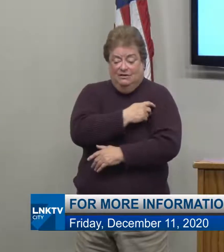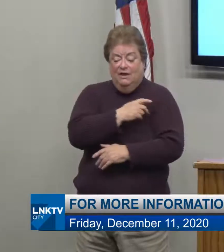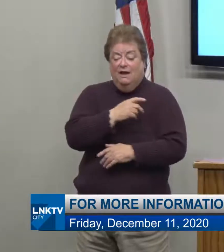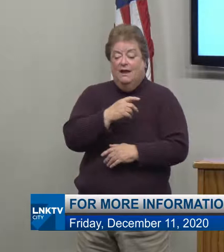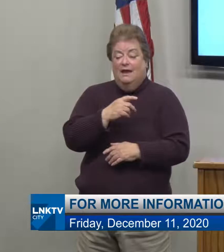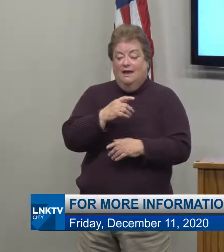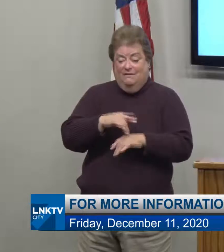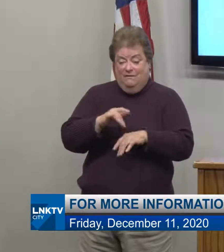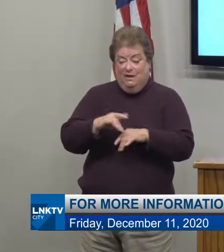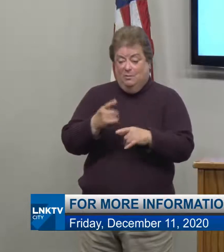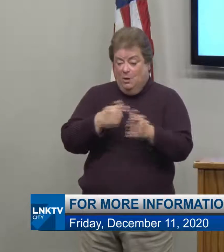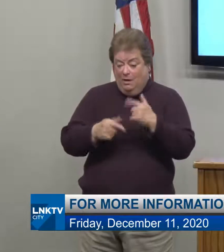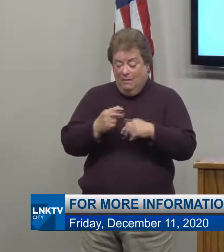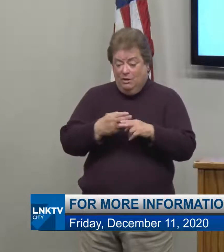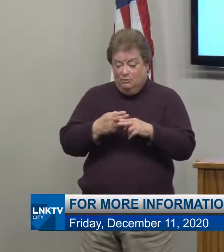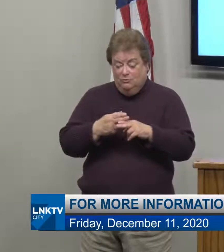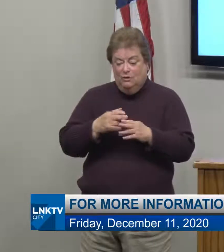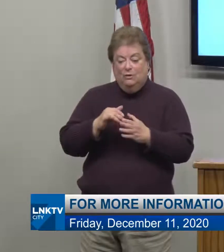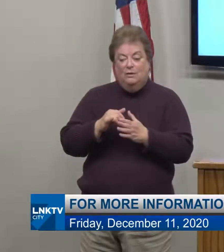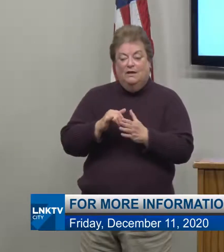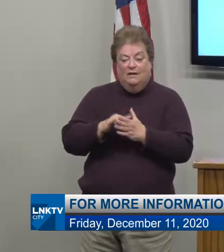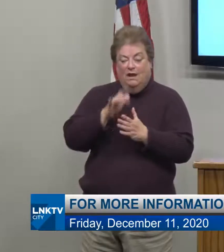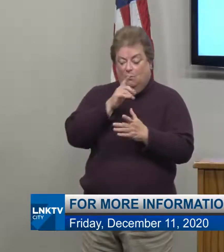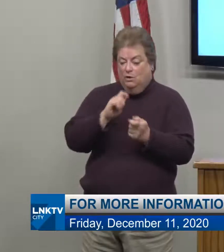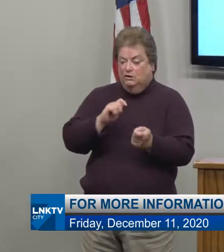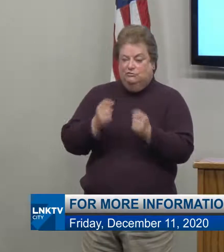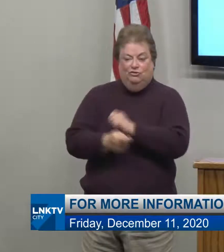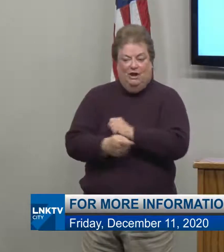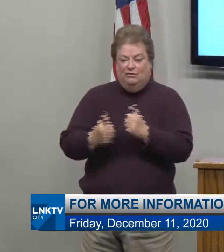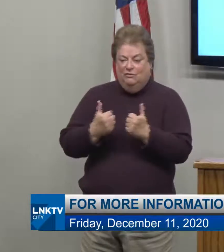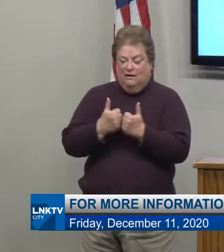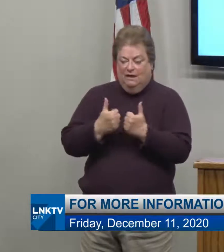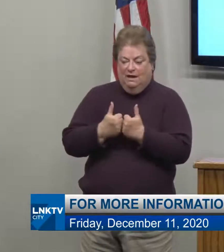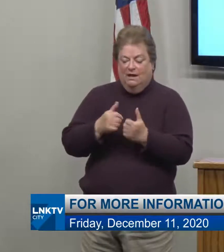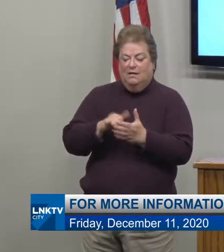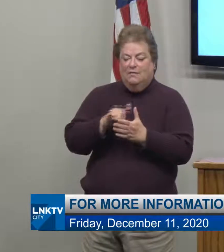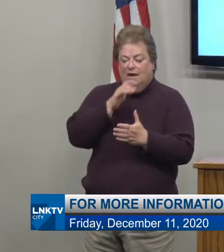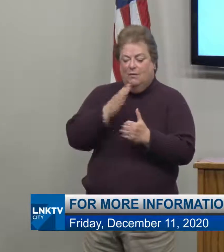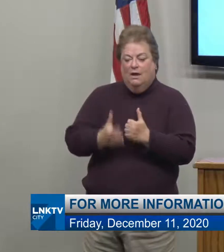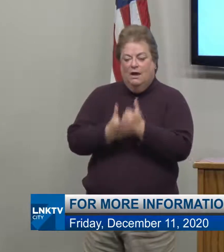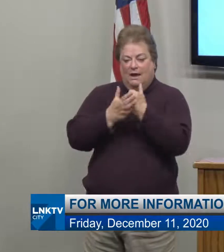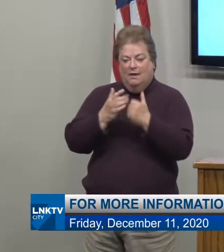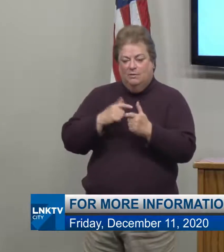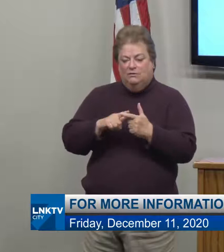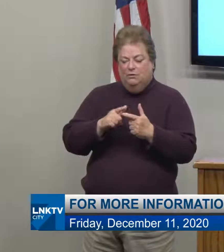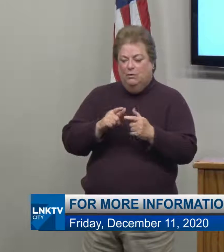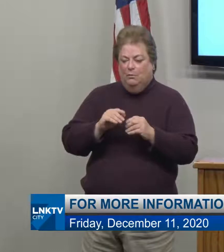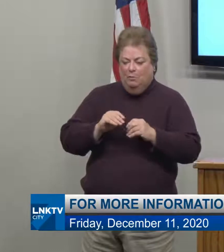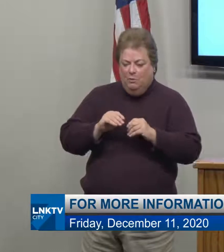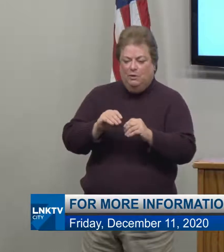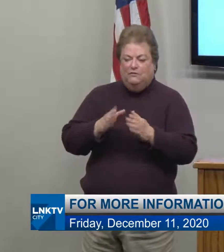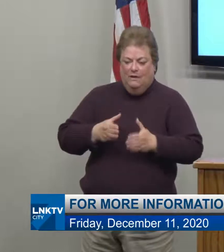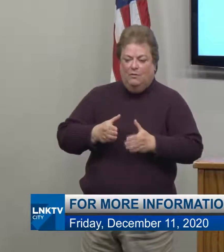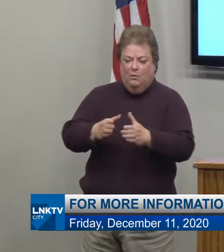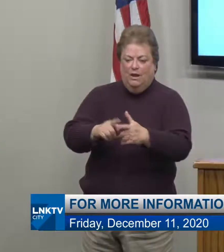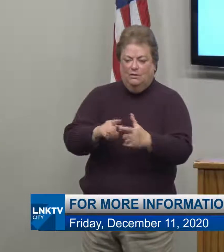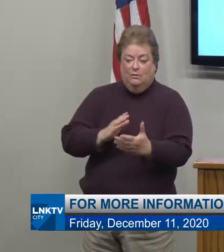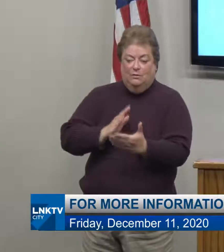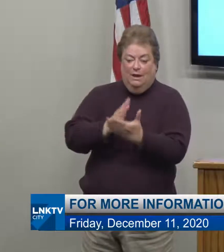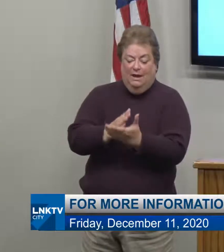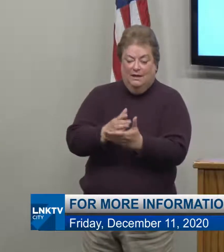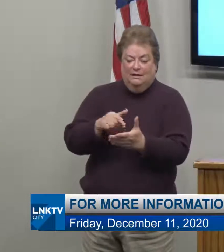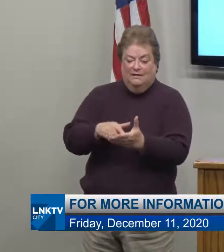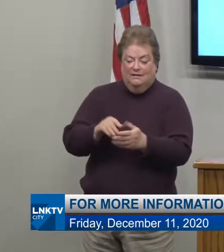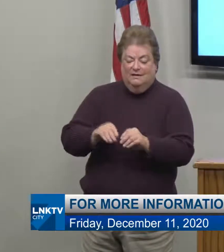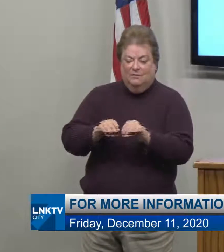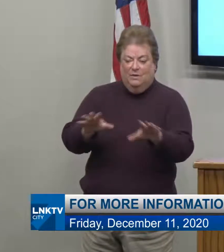changer. The vaccine will prevent illness, save lives, and put us on a path to the end of the pandemic. As the mayor said, we